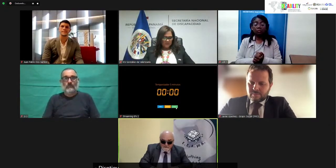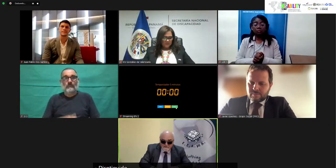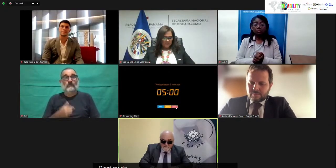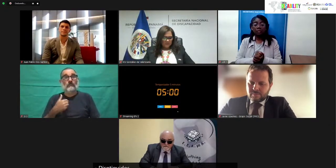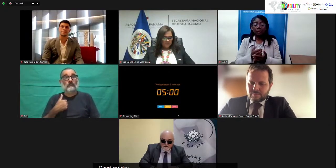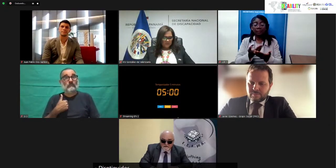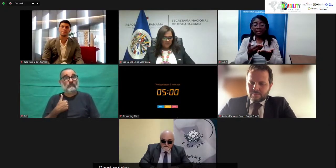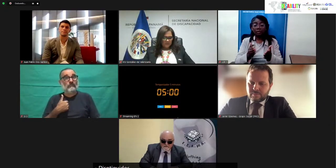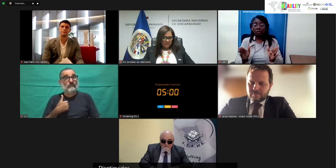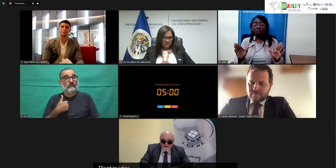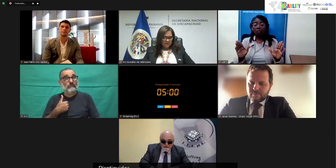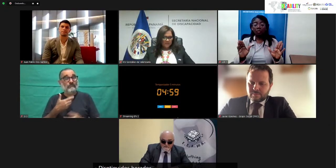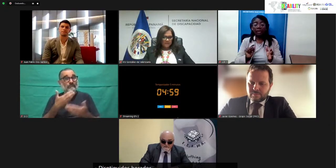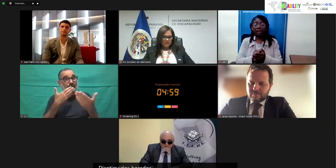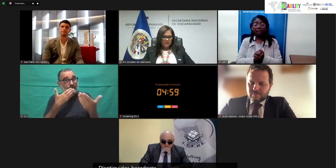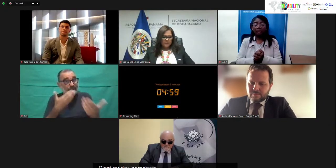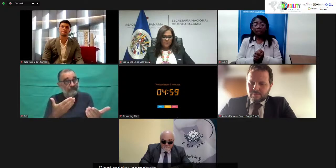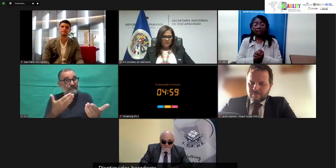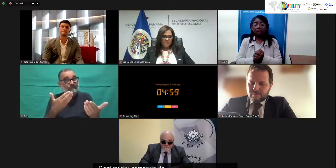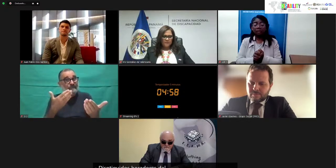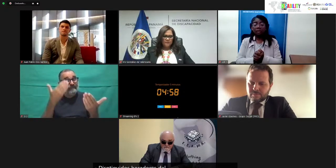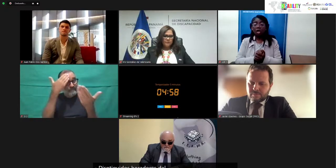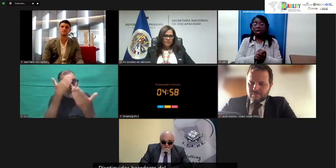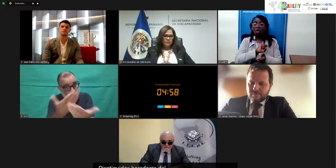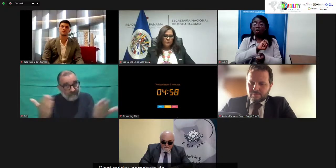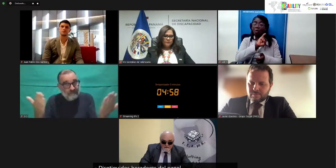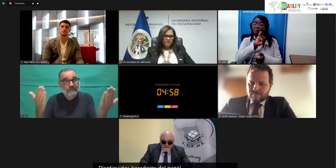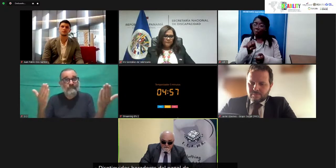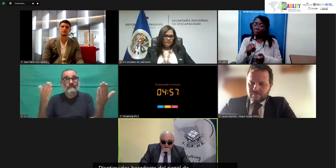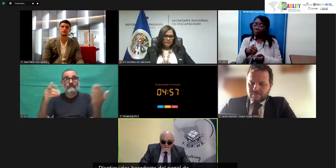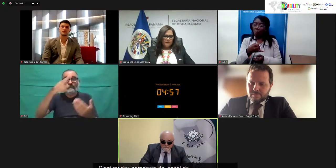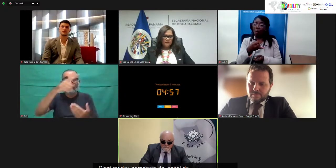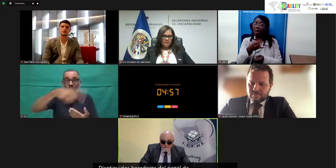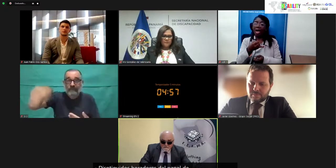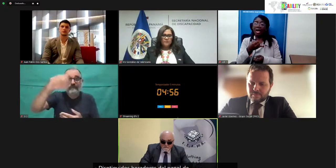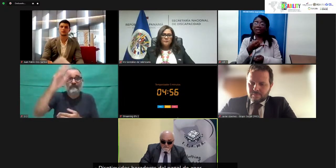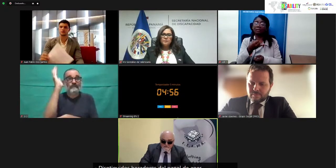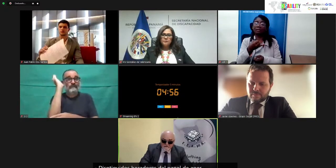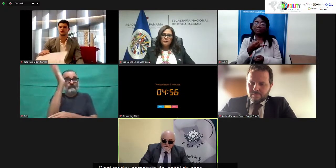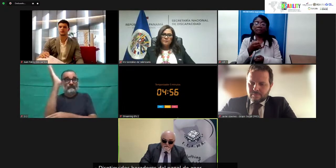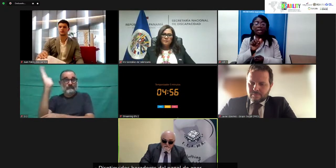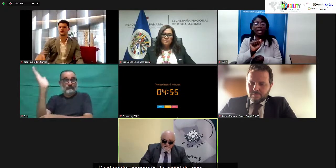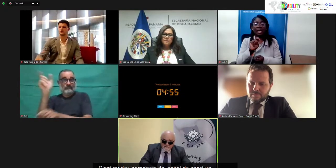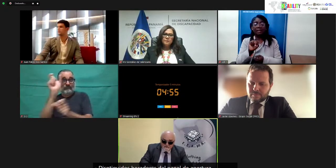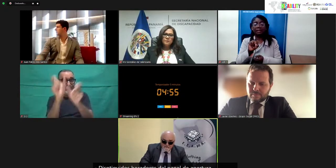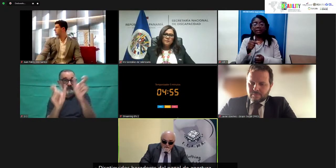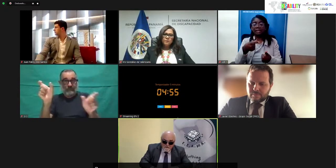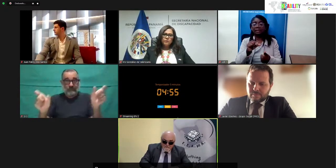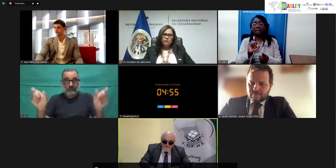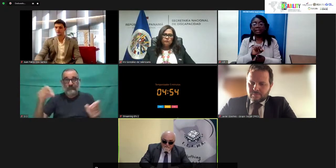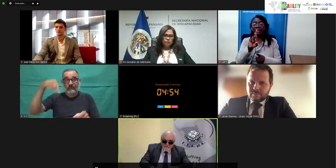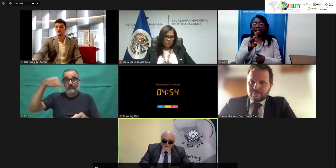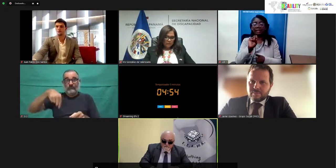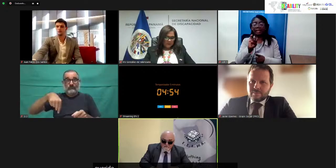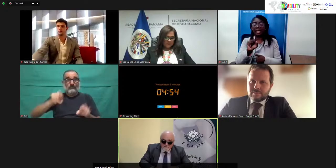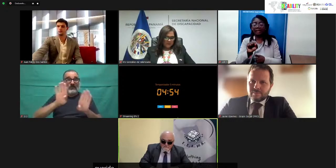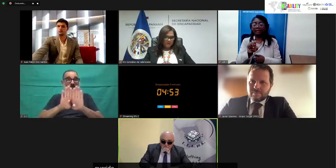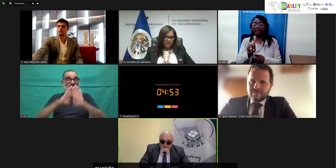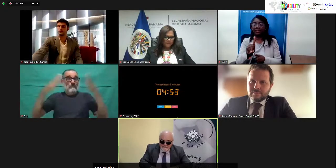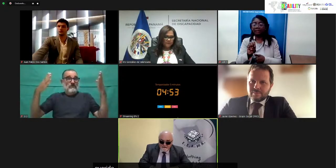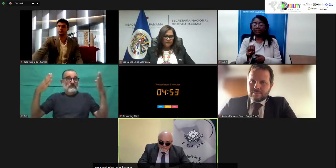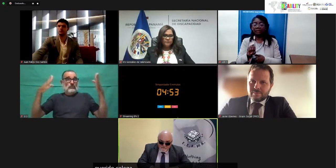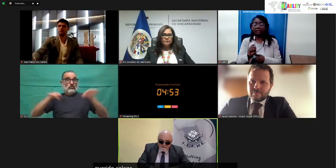angel president of riyadh my dear colleague javier guemez